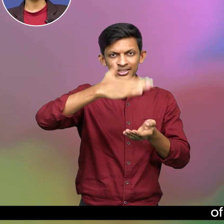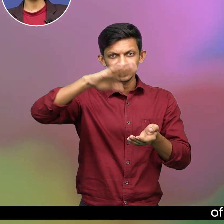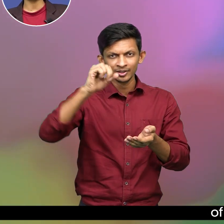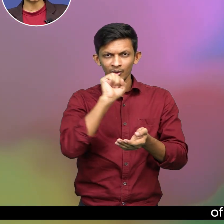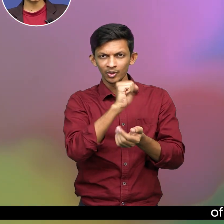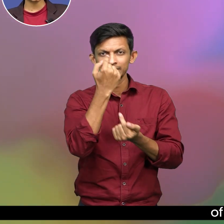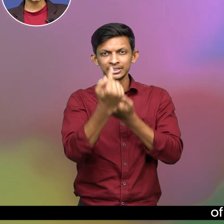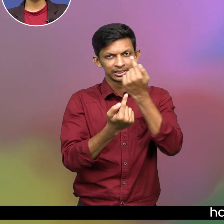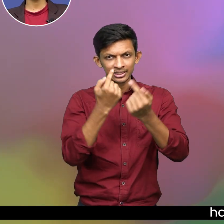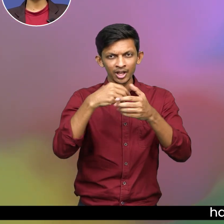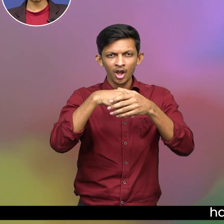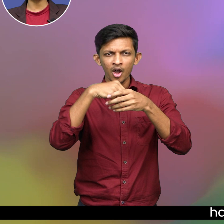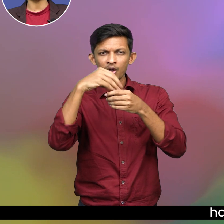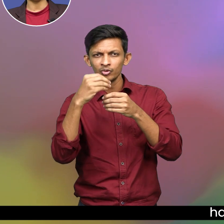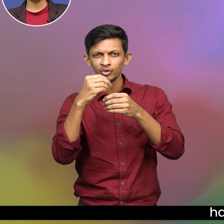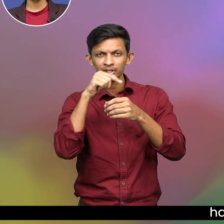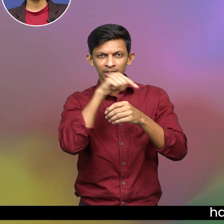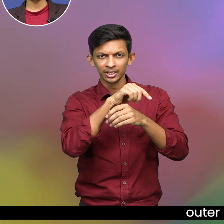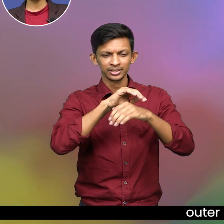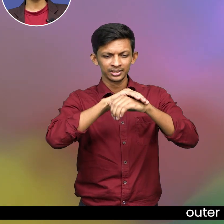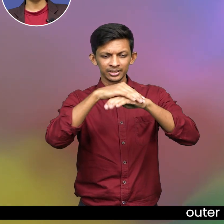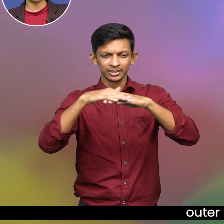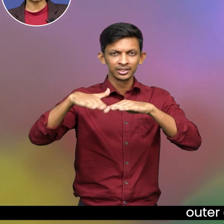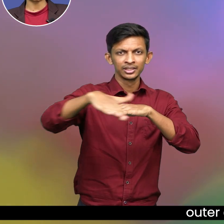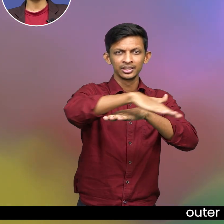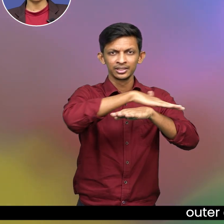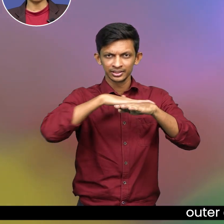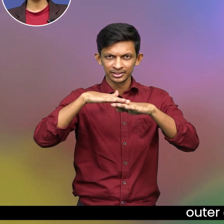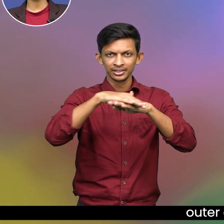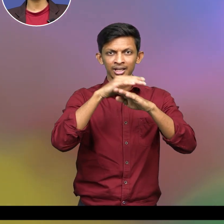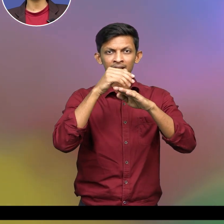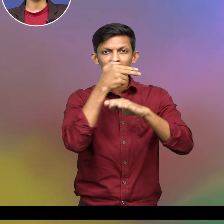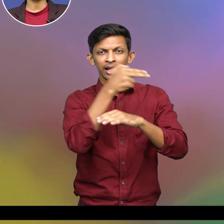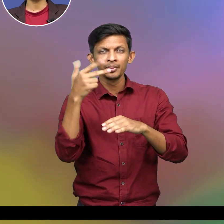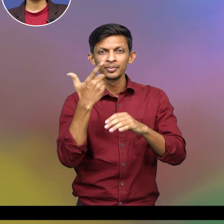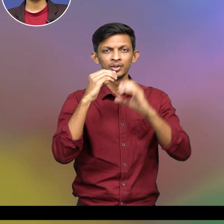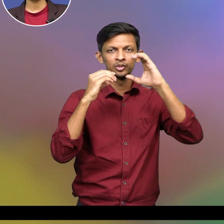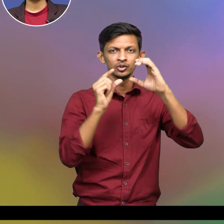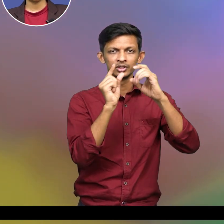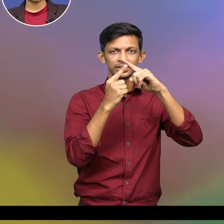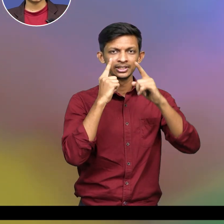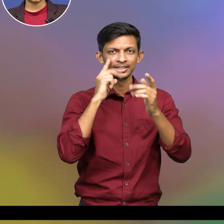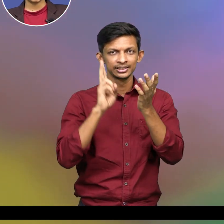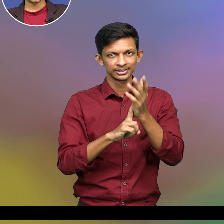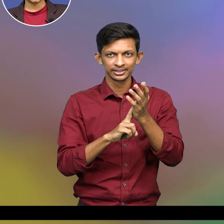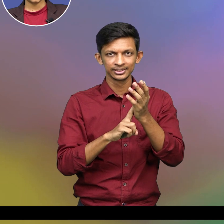of the epidermis has a thicker outer coating called cutin,